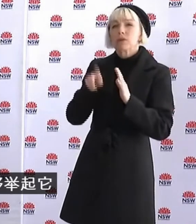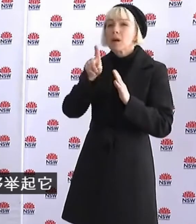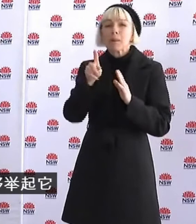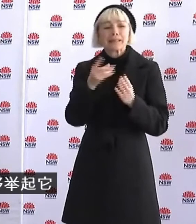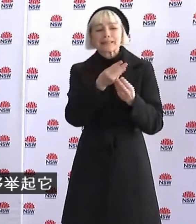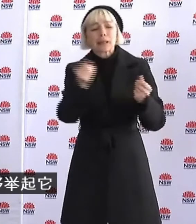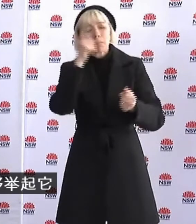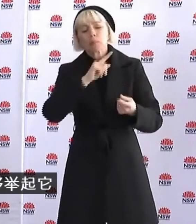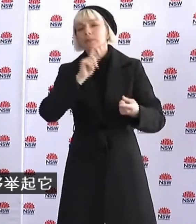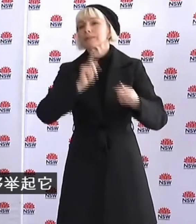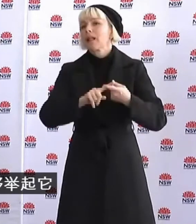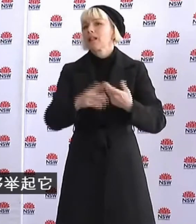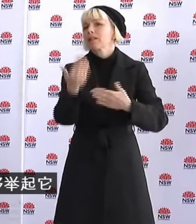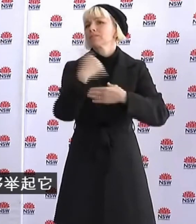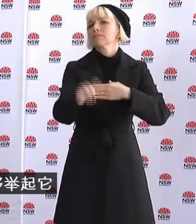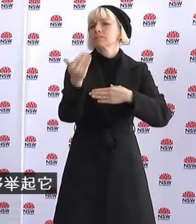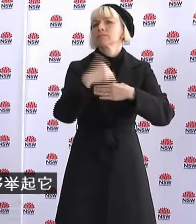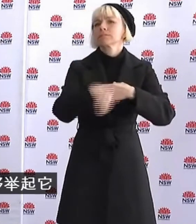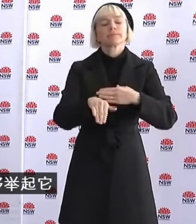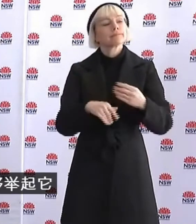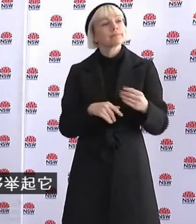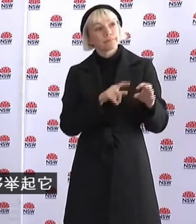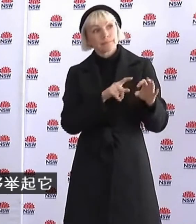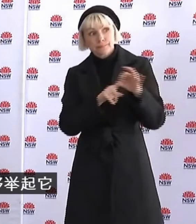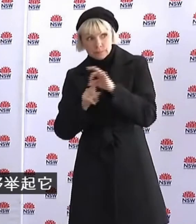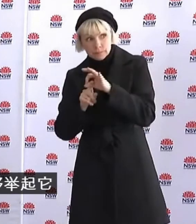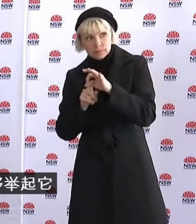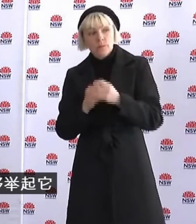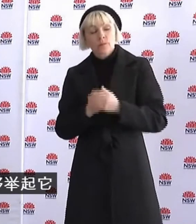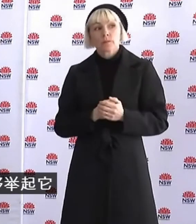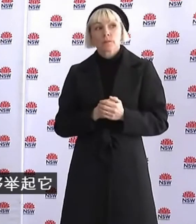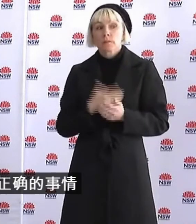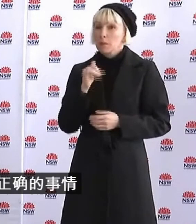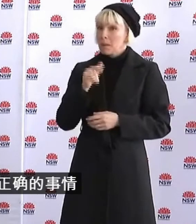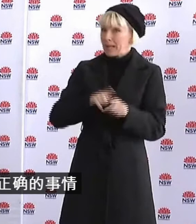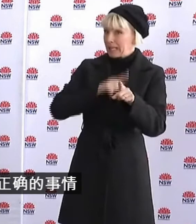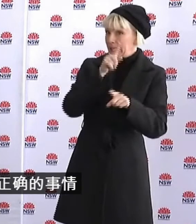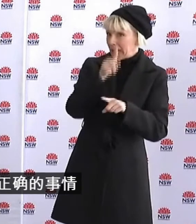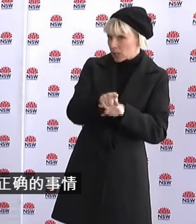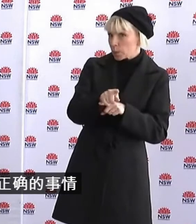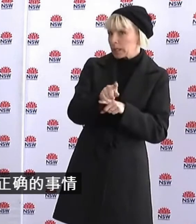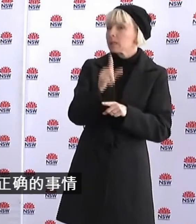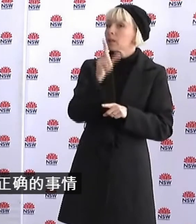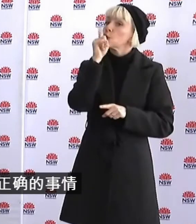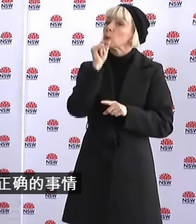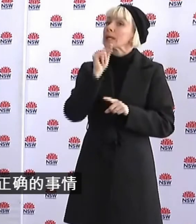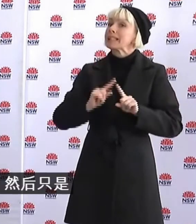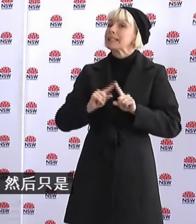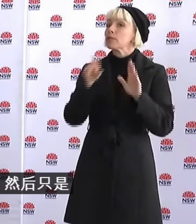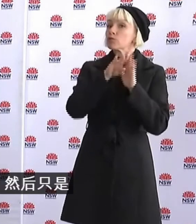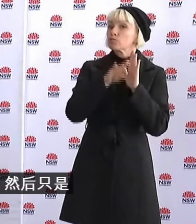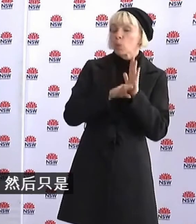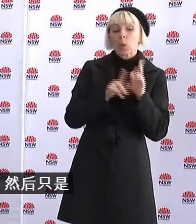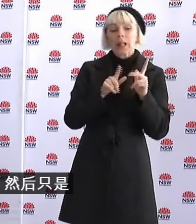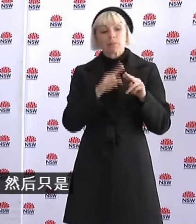will. You said that case numbers. I'm sorry? What are we looking at, though, at the end of next week? Yeah, perhaps being able to lift it for people you know who are doing the right things,